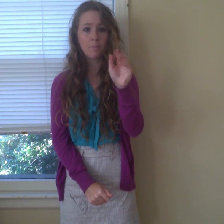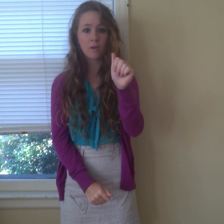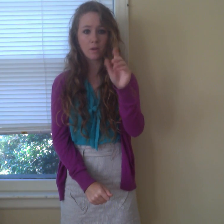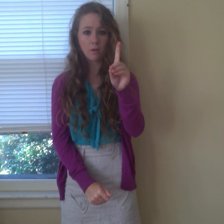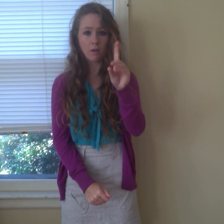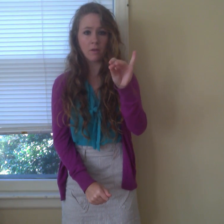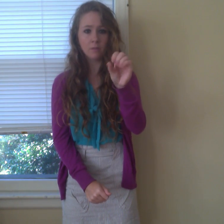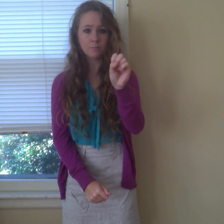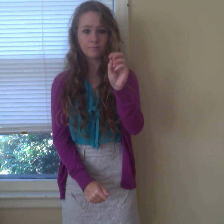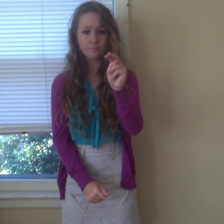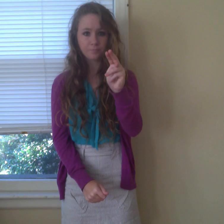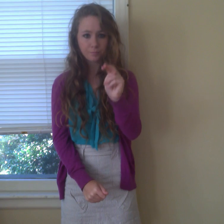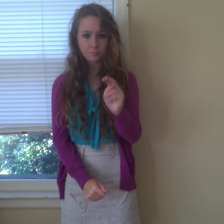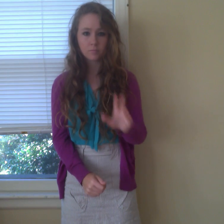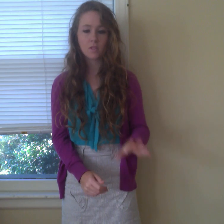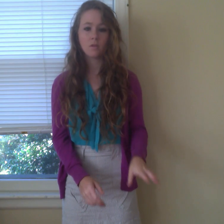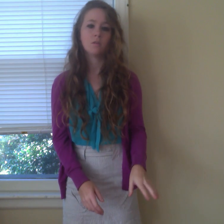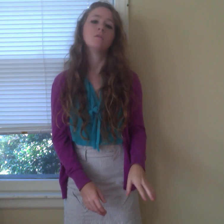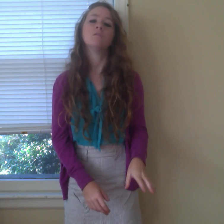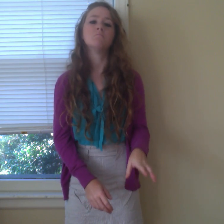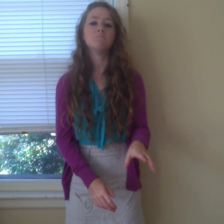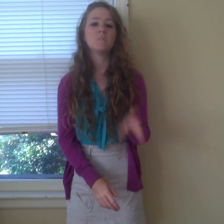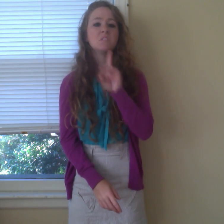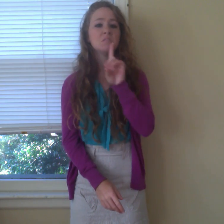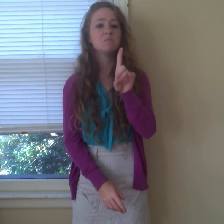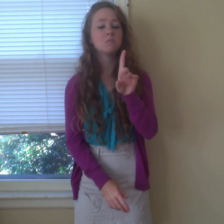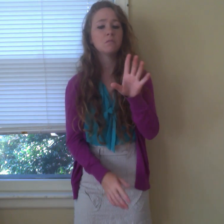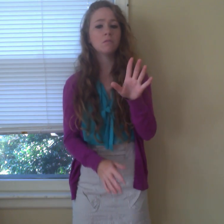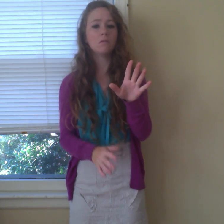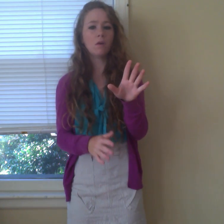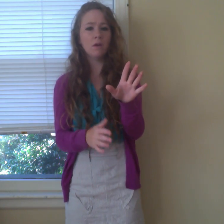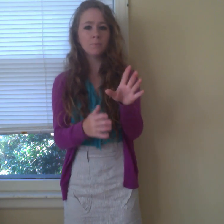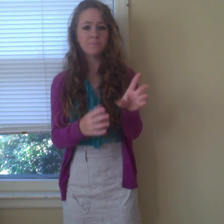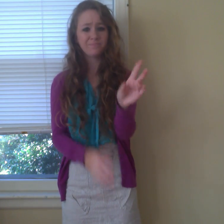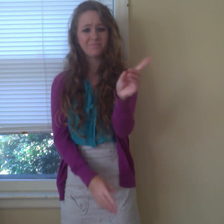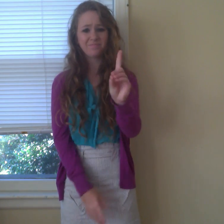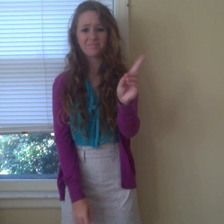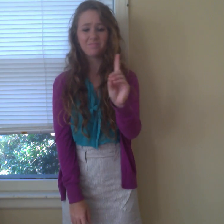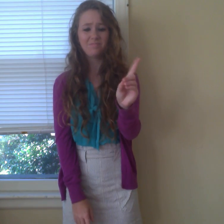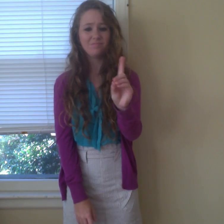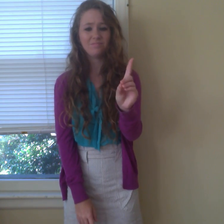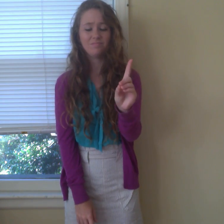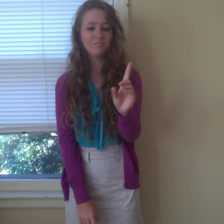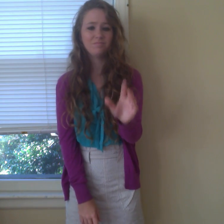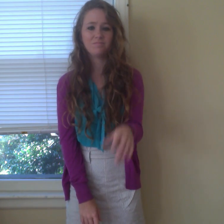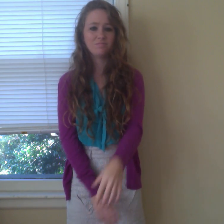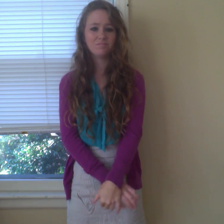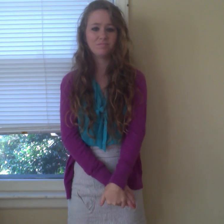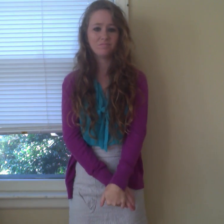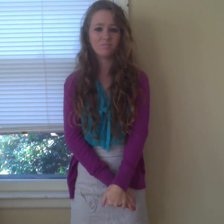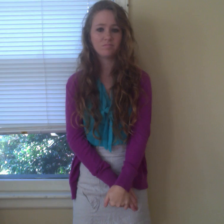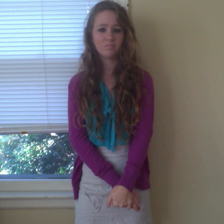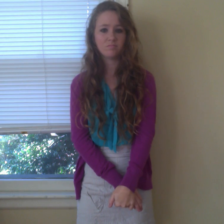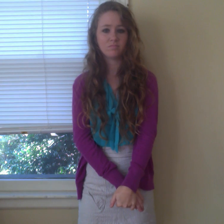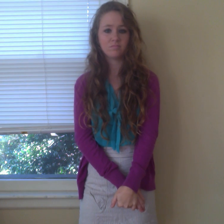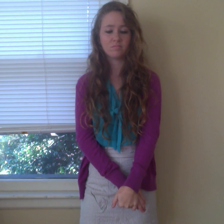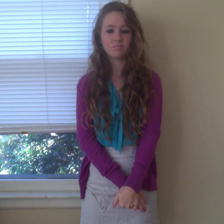Papers, "Democracies have ever been spectacles of turbulence and contention, have ever been found incompatible with